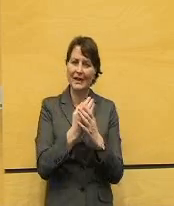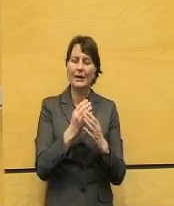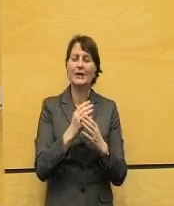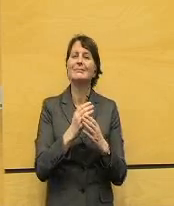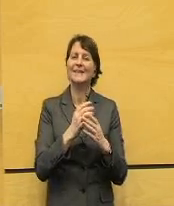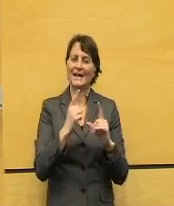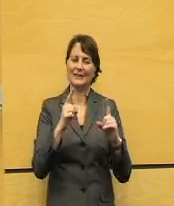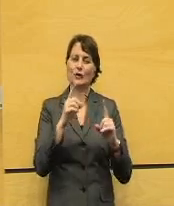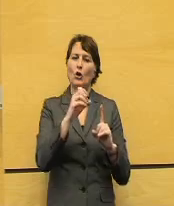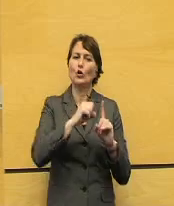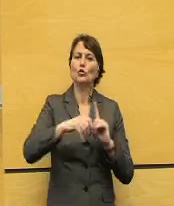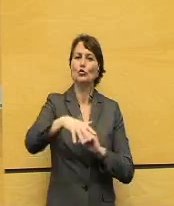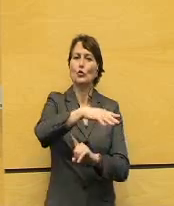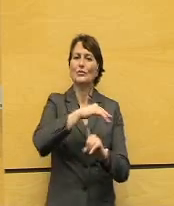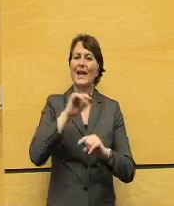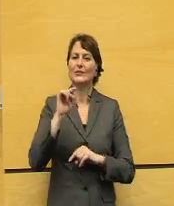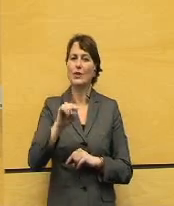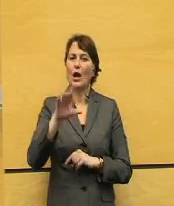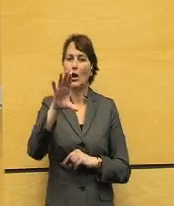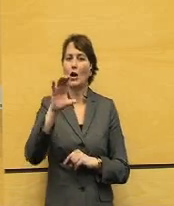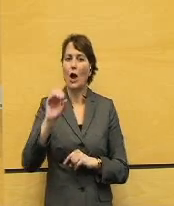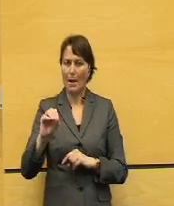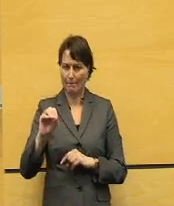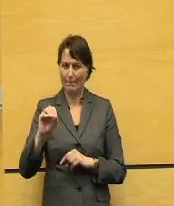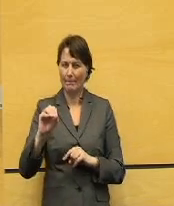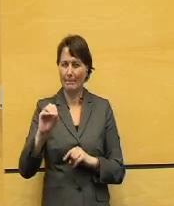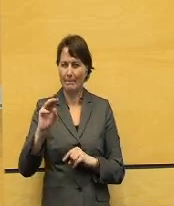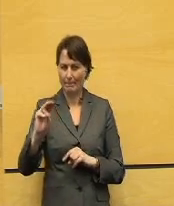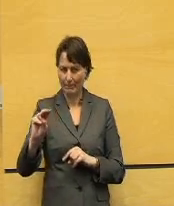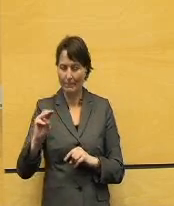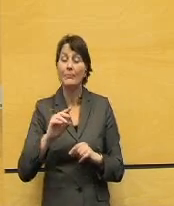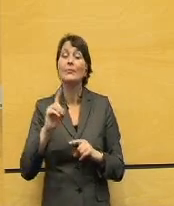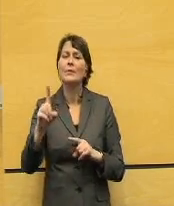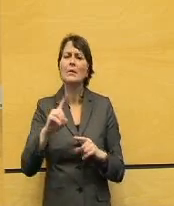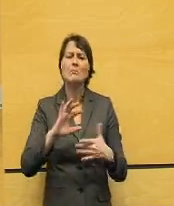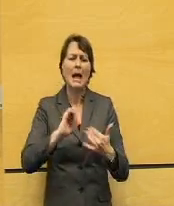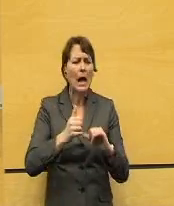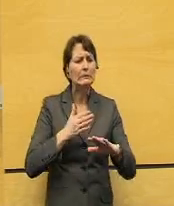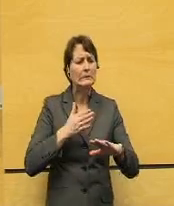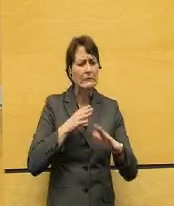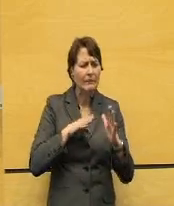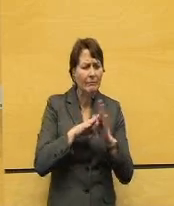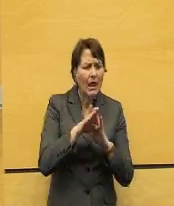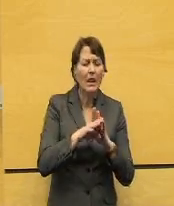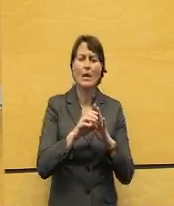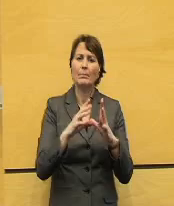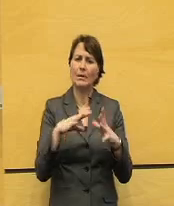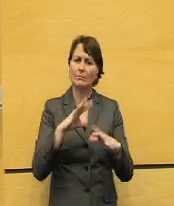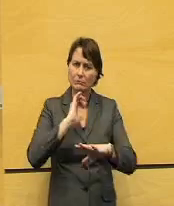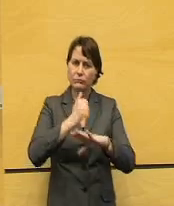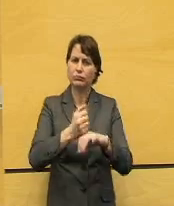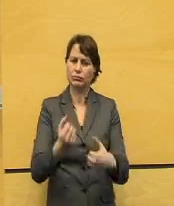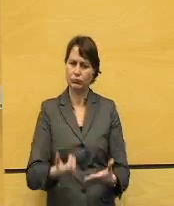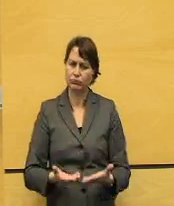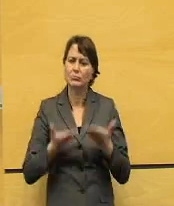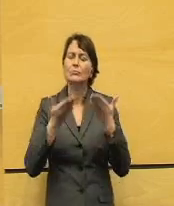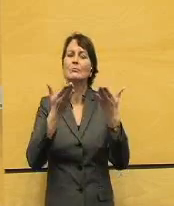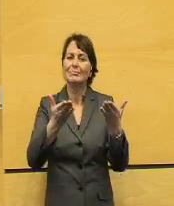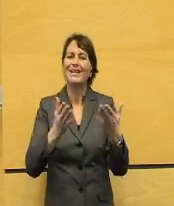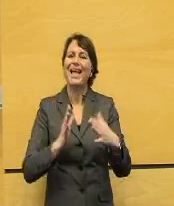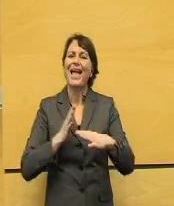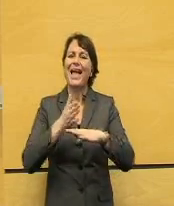worldwideweb-equipable/society.com to provide guidelines on how to develop an accessible website through the Thai Web